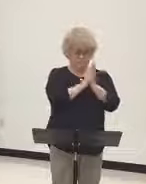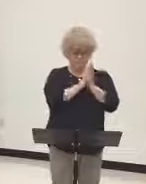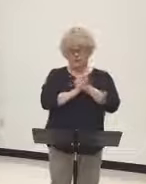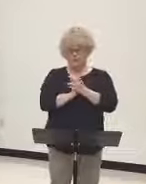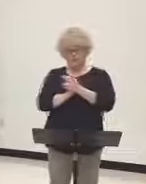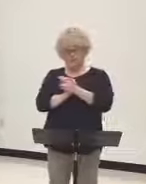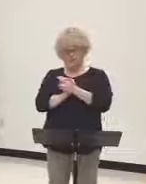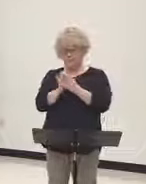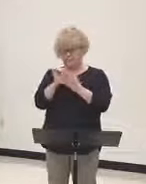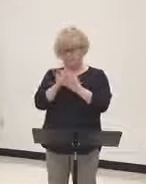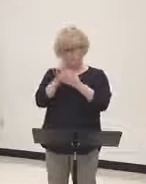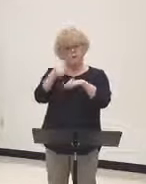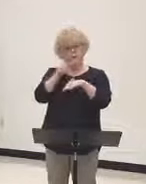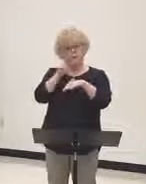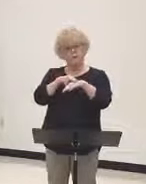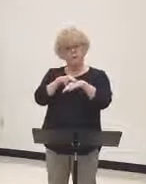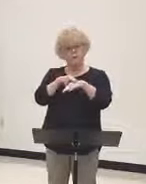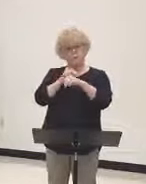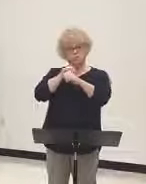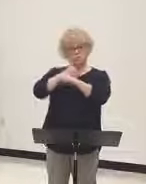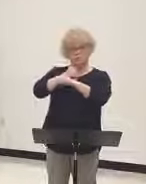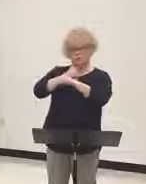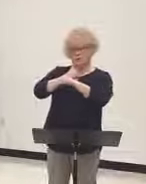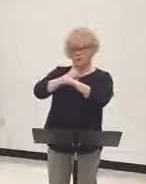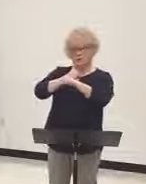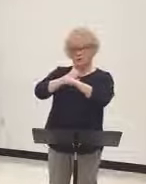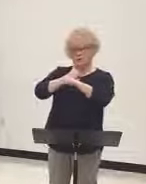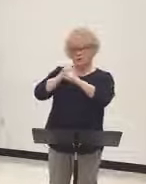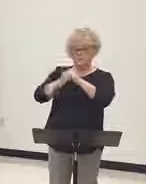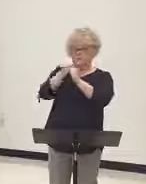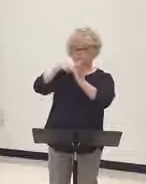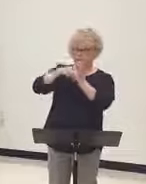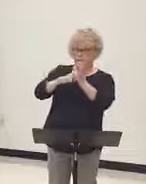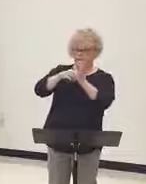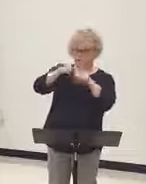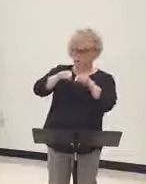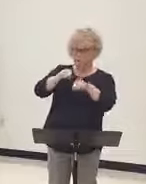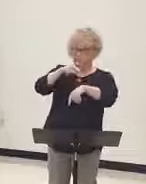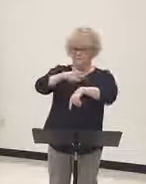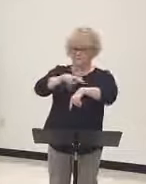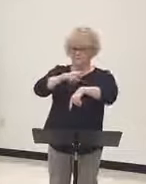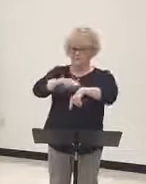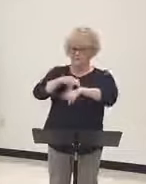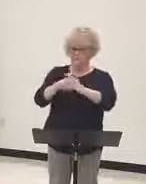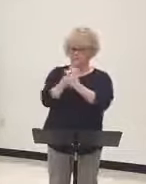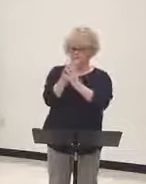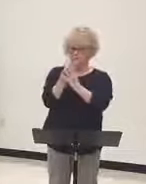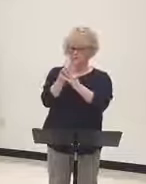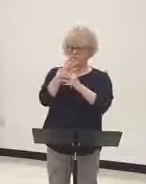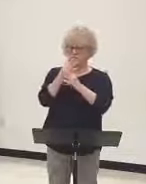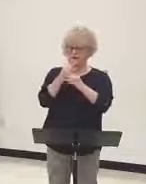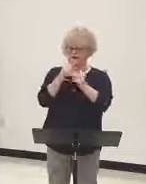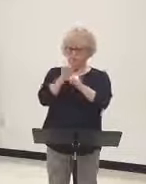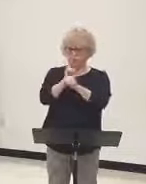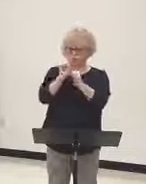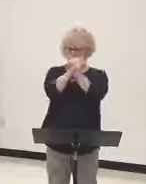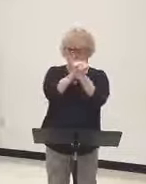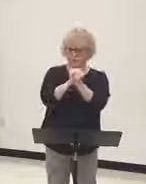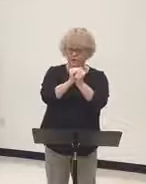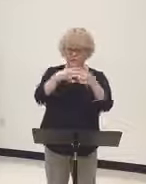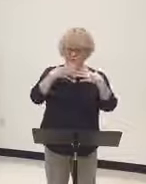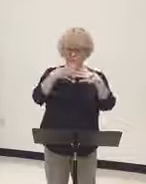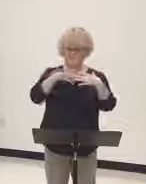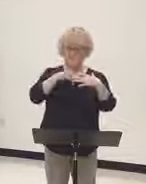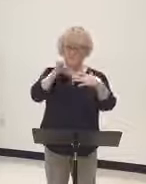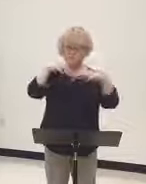prayer. That nations may protect the most vulnerable during this pandemic and work together to find a cure for